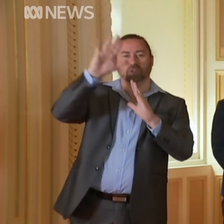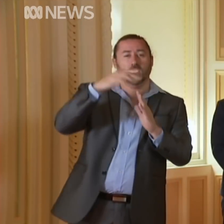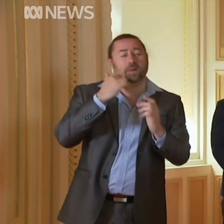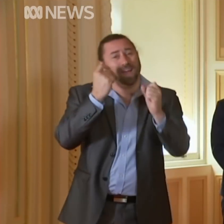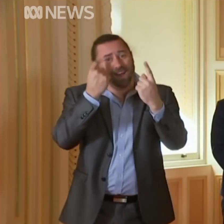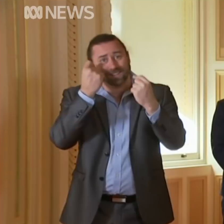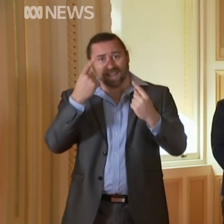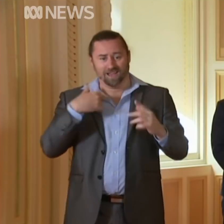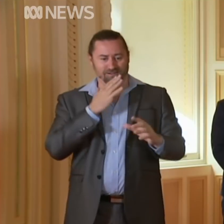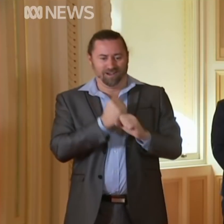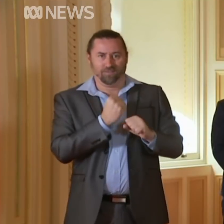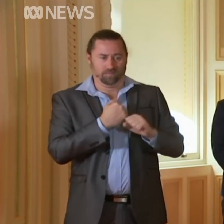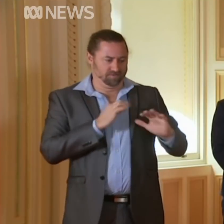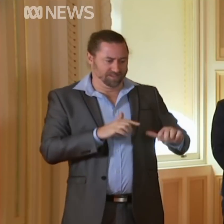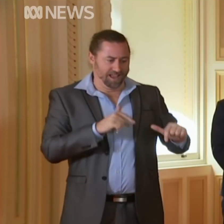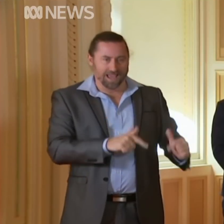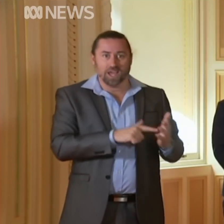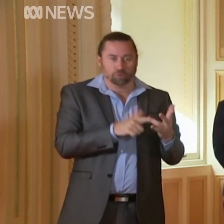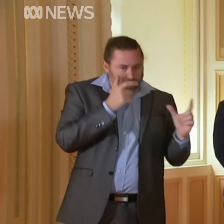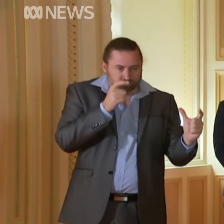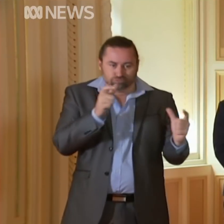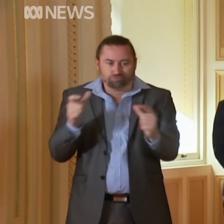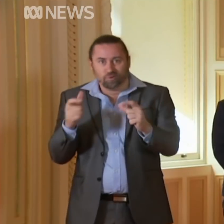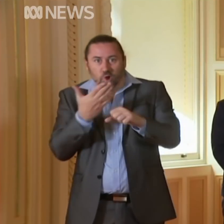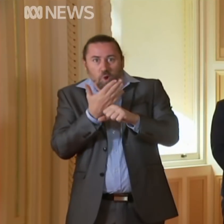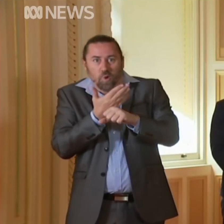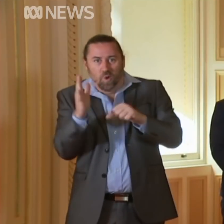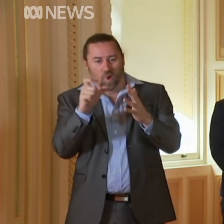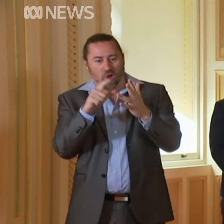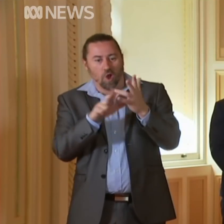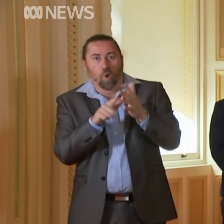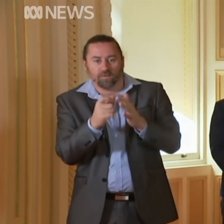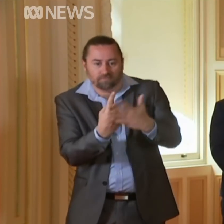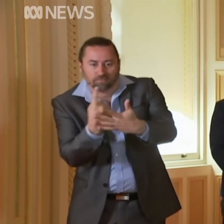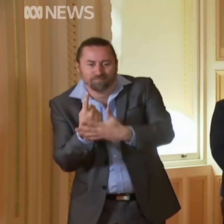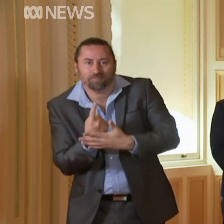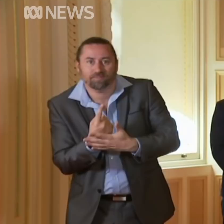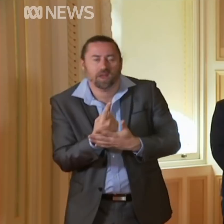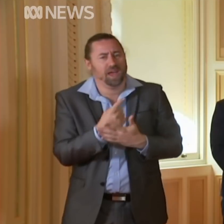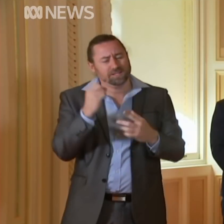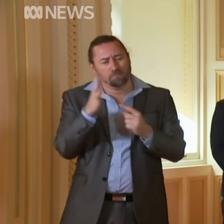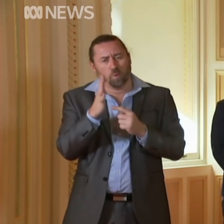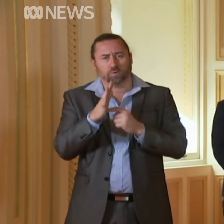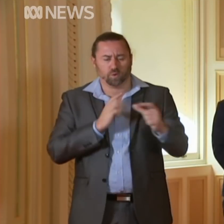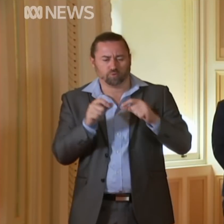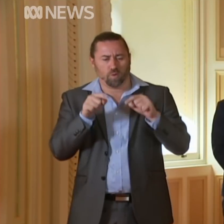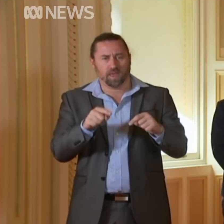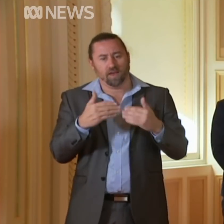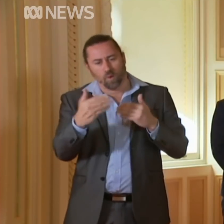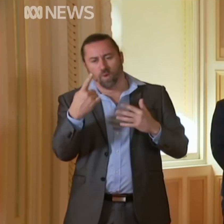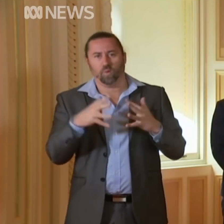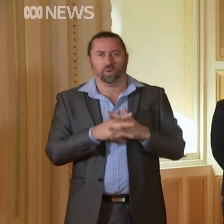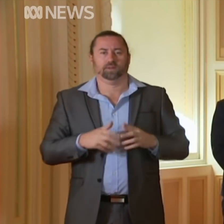the Cabinet here to prioritise this. It is absolutely critical we get on top of these issues over the next week.